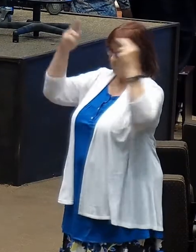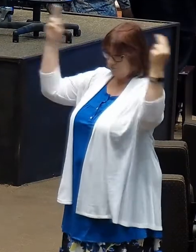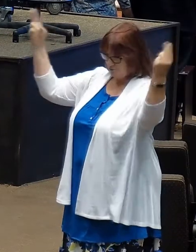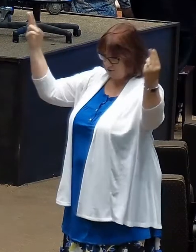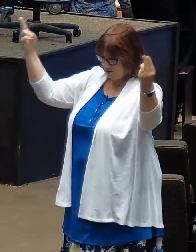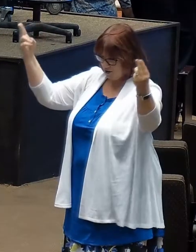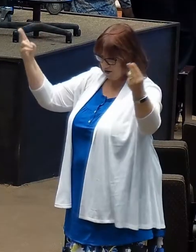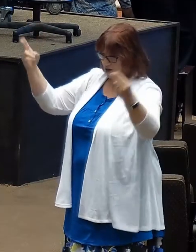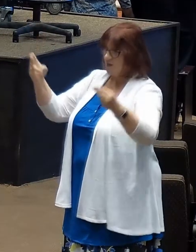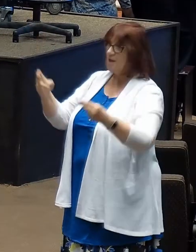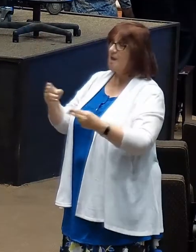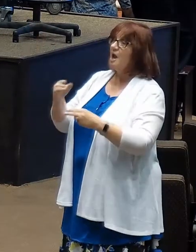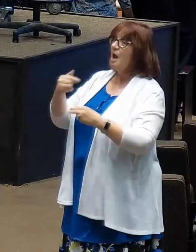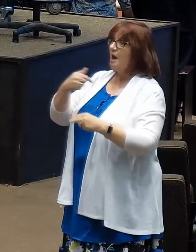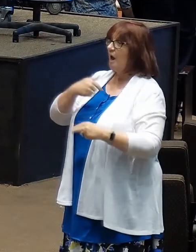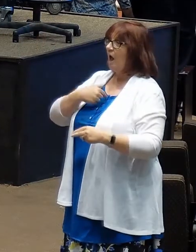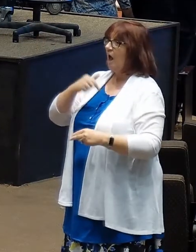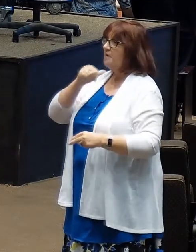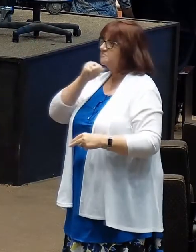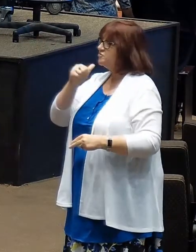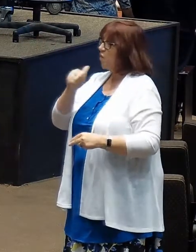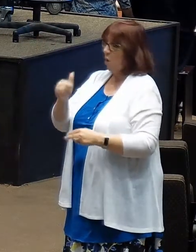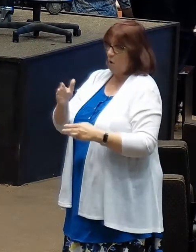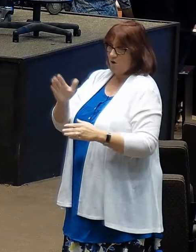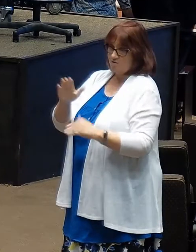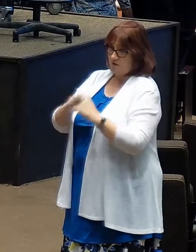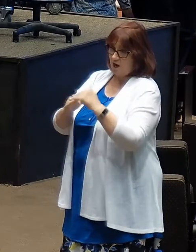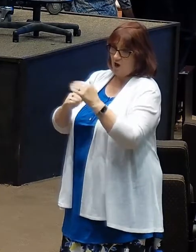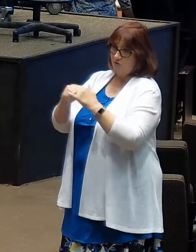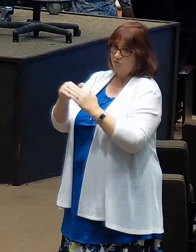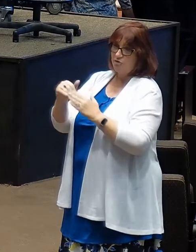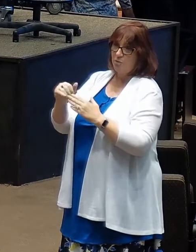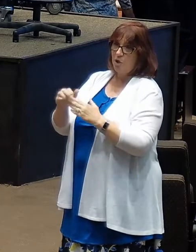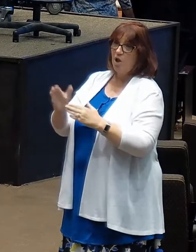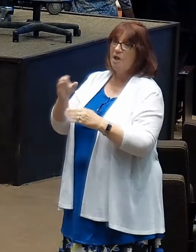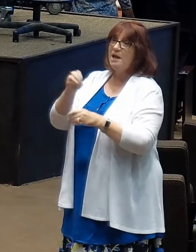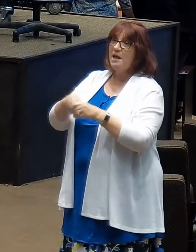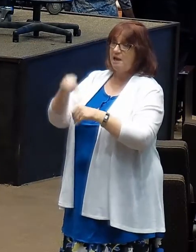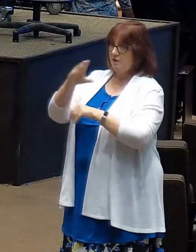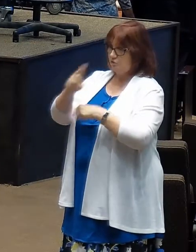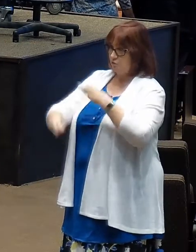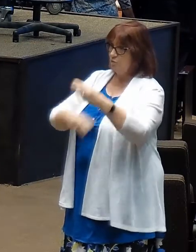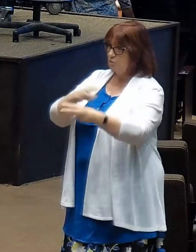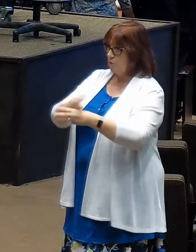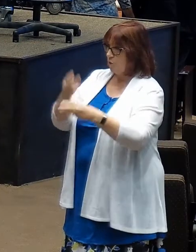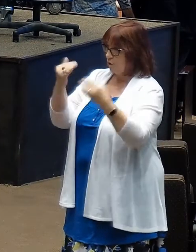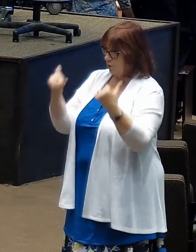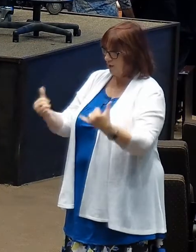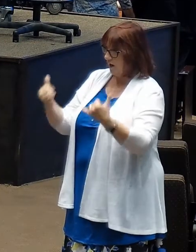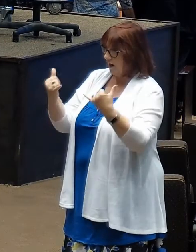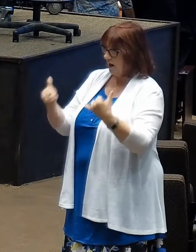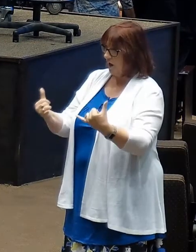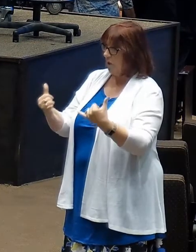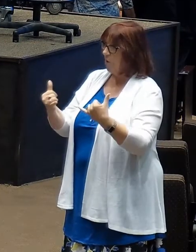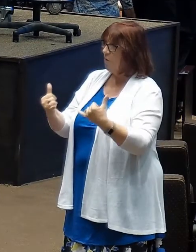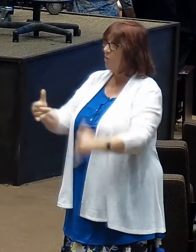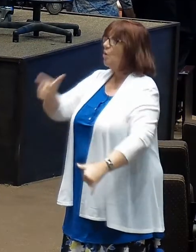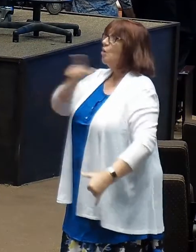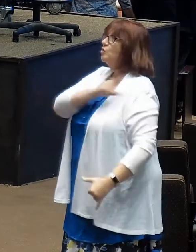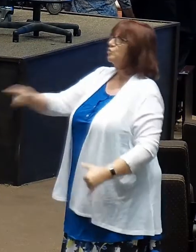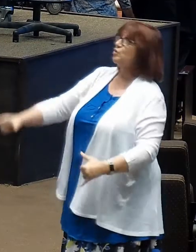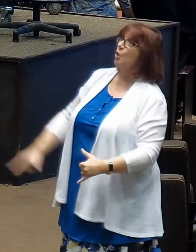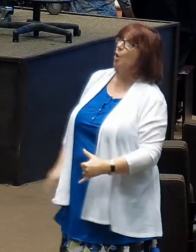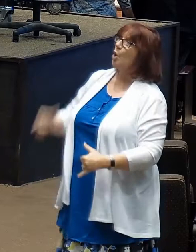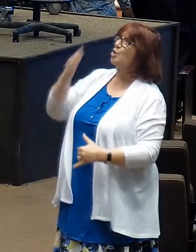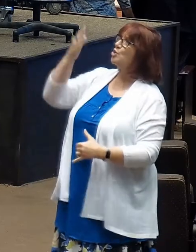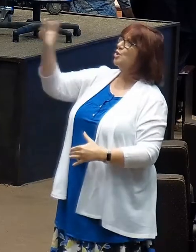I can't feel at home in this world anymore. Oh Lord, you know I